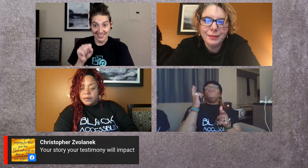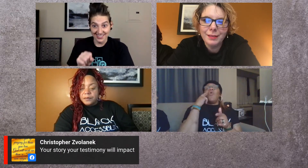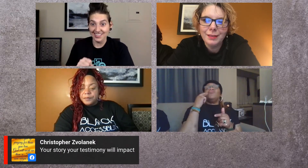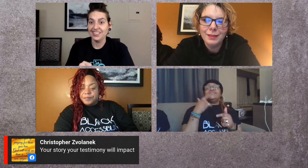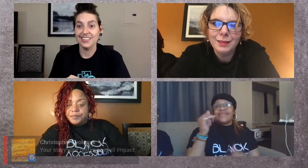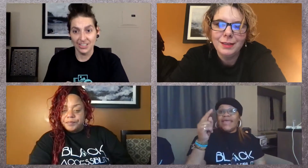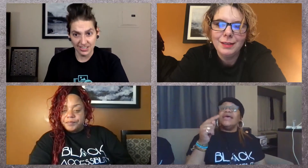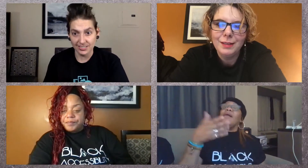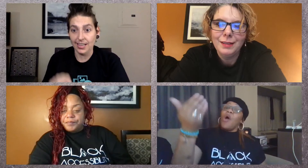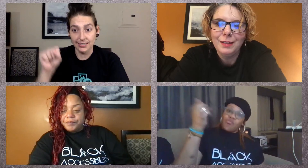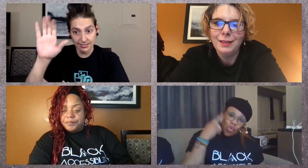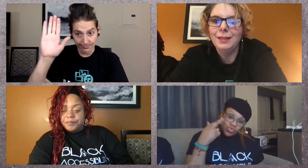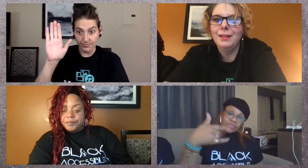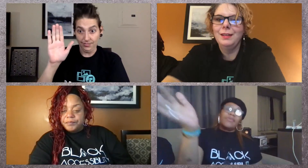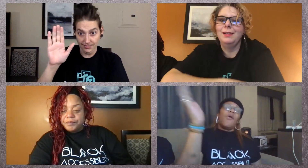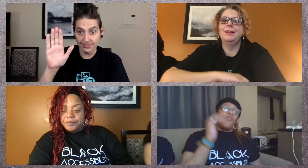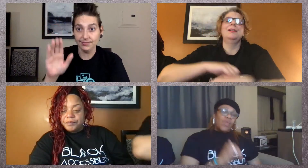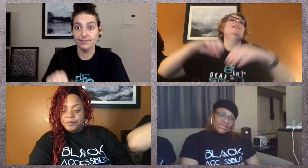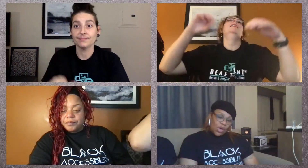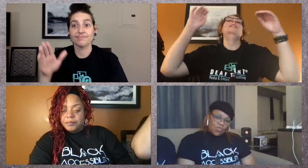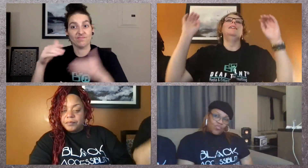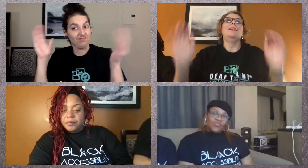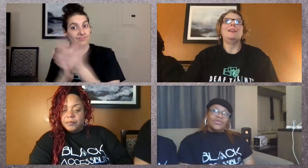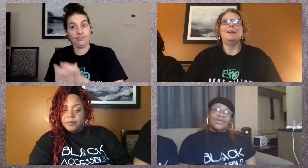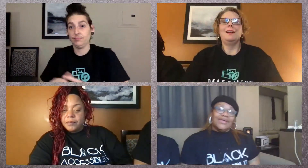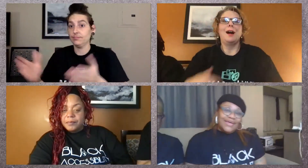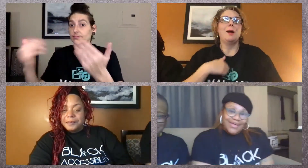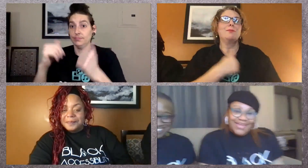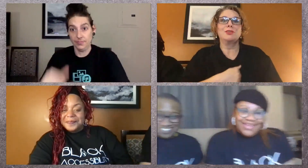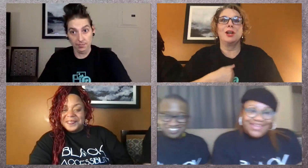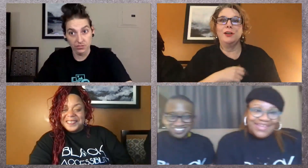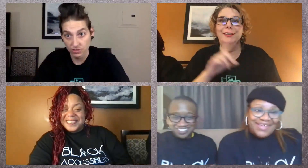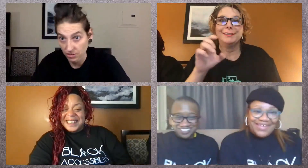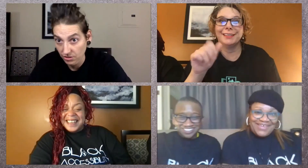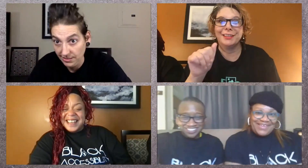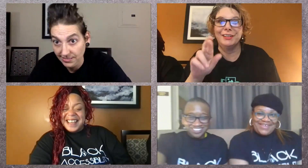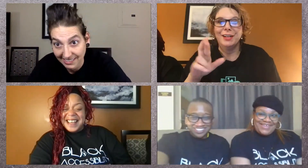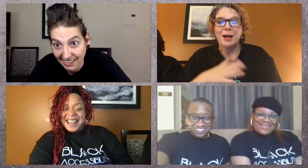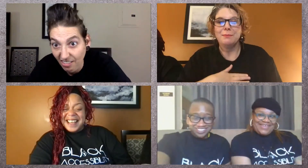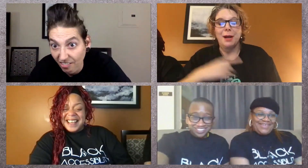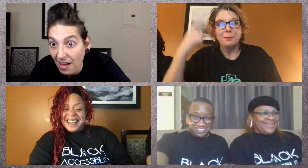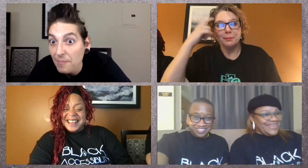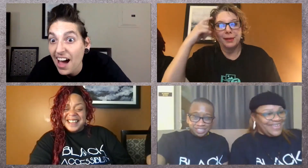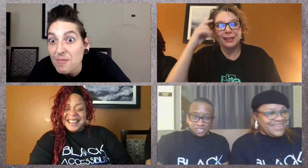that talk about her early experience. Rose, go ahead. Tell your story.